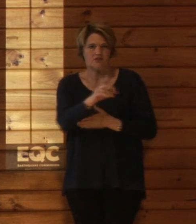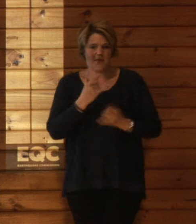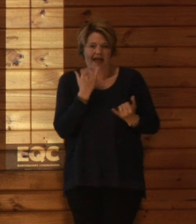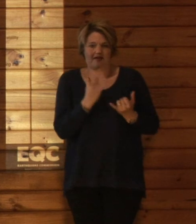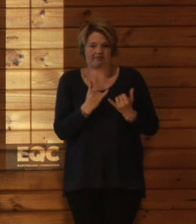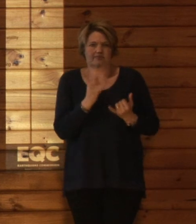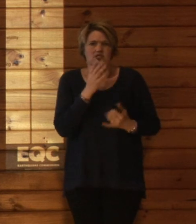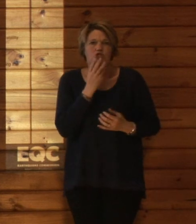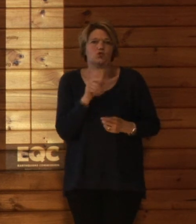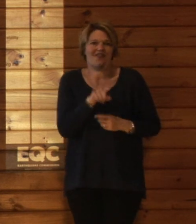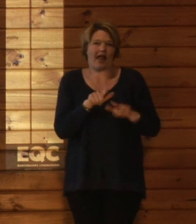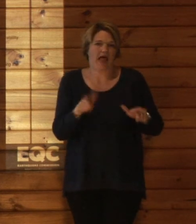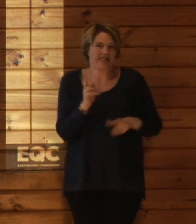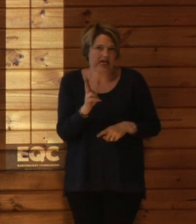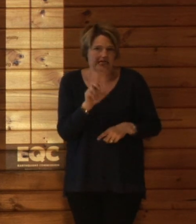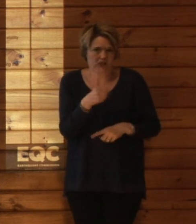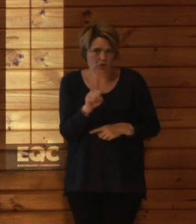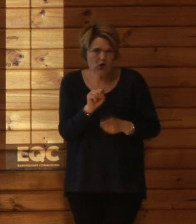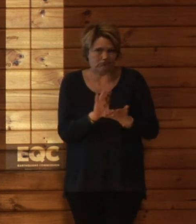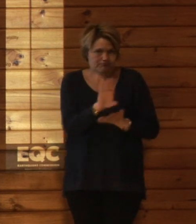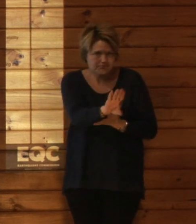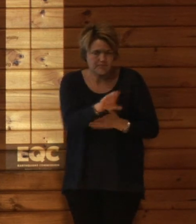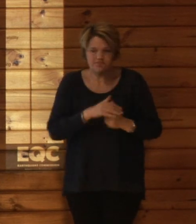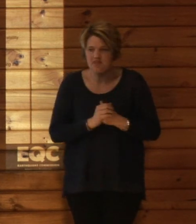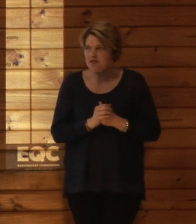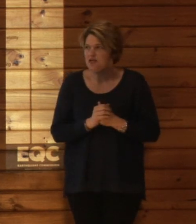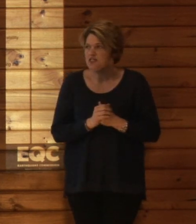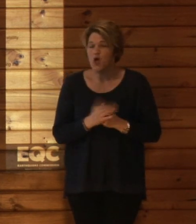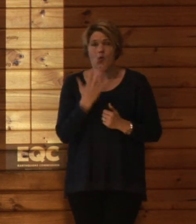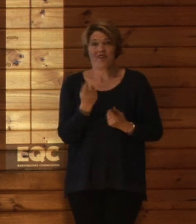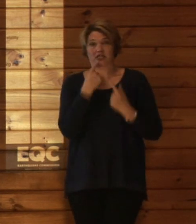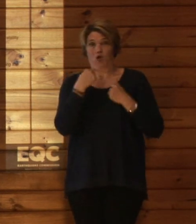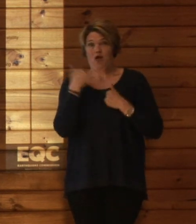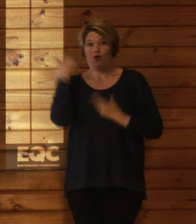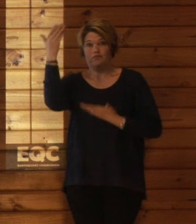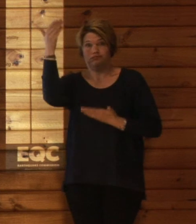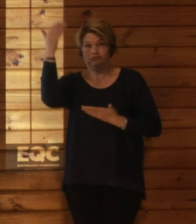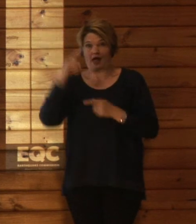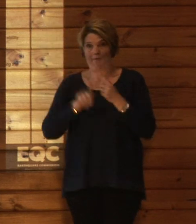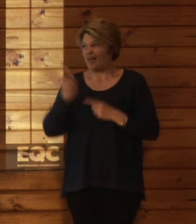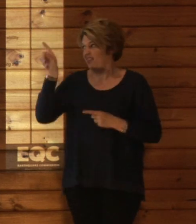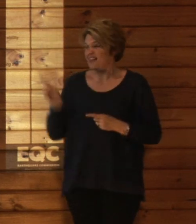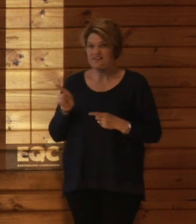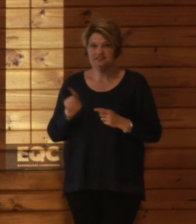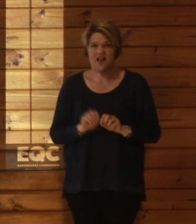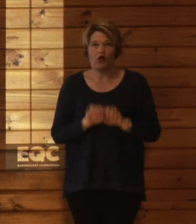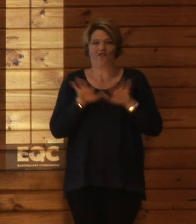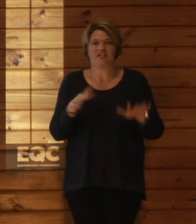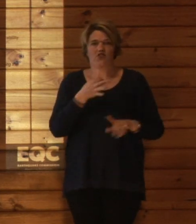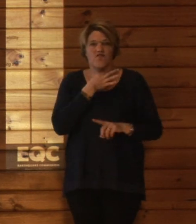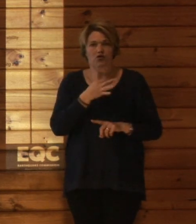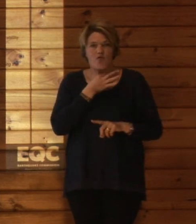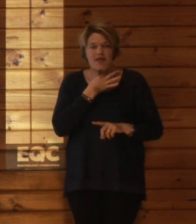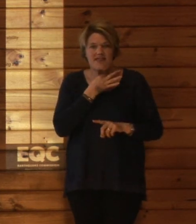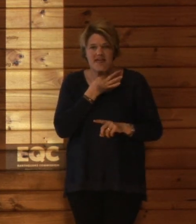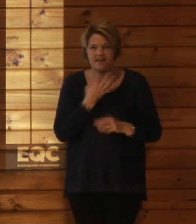So when I was told I'd be doing some presentations about increased liquefaction vulnerability, I thought, as you do at school, the first thing you do is you look up the dictionary definition of